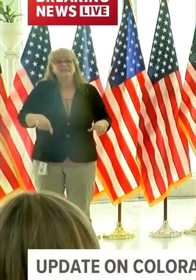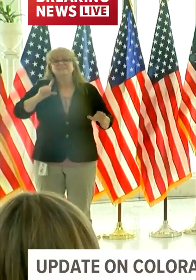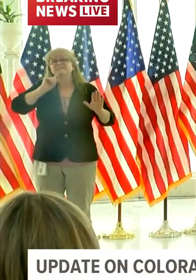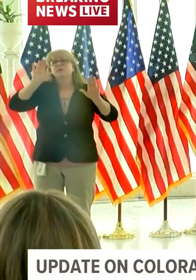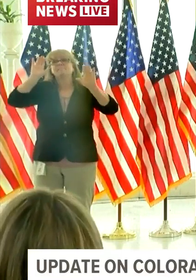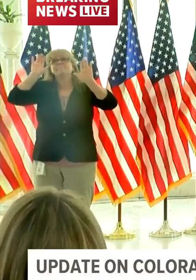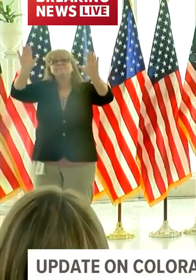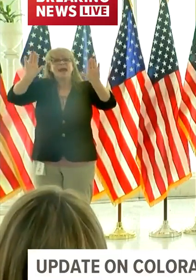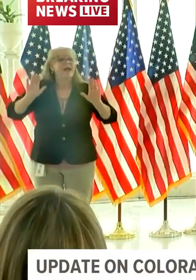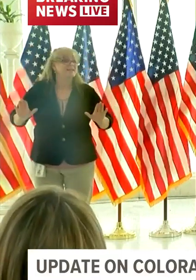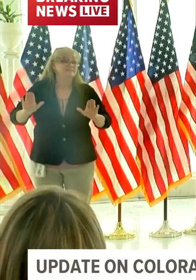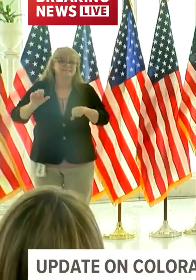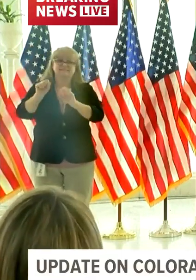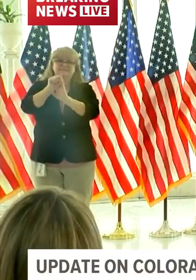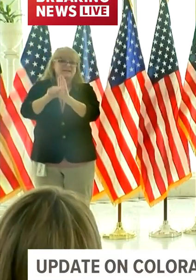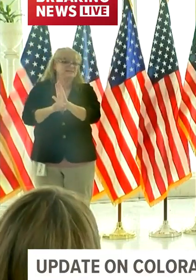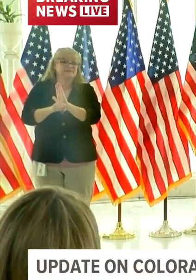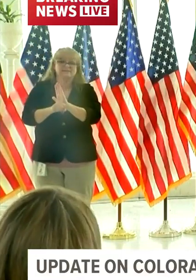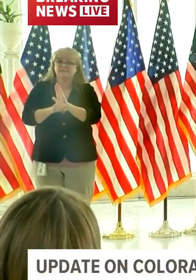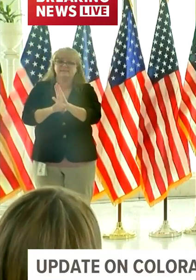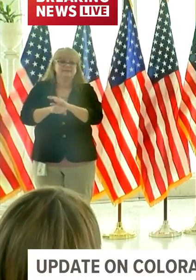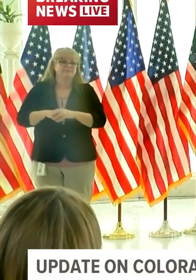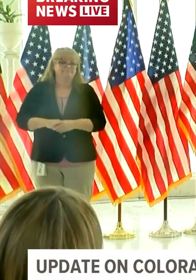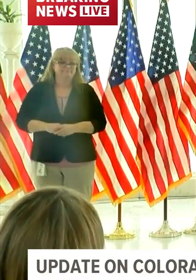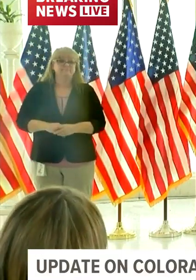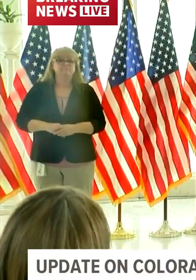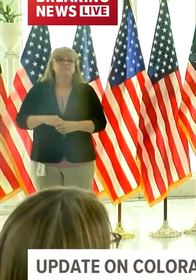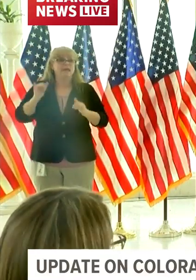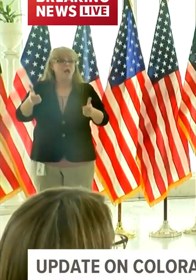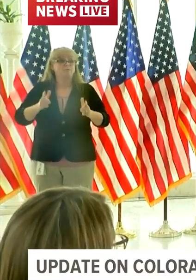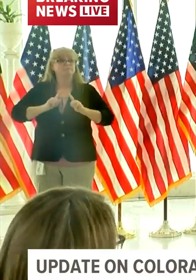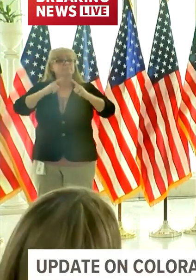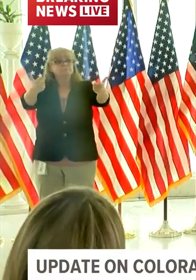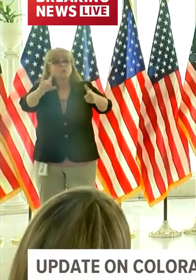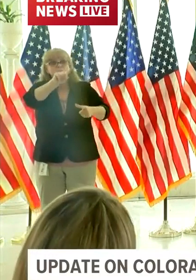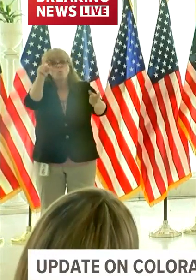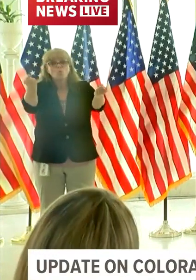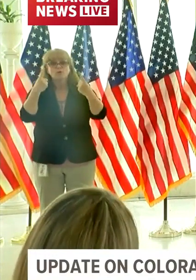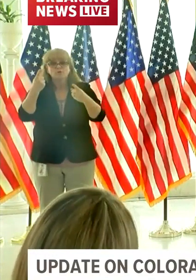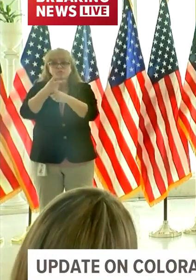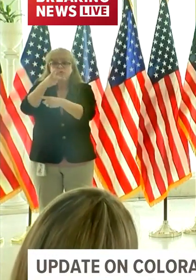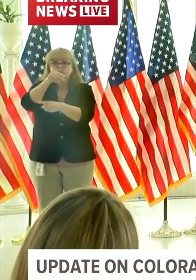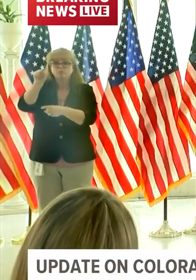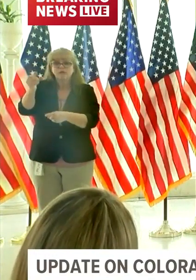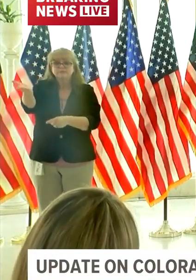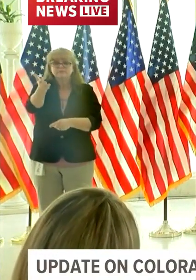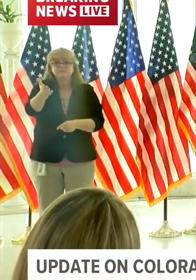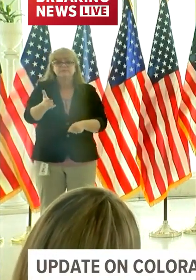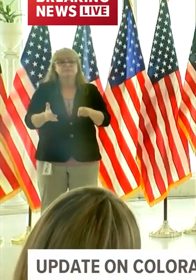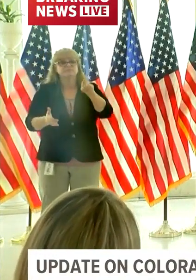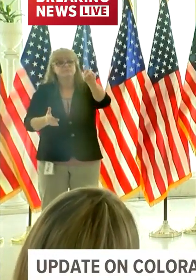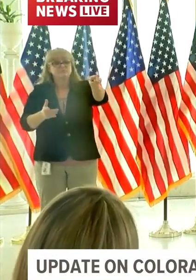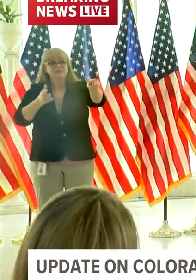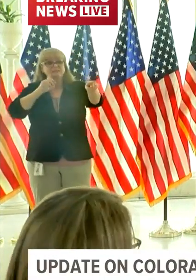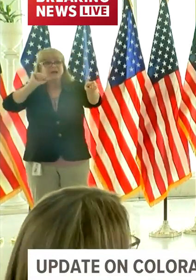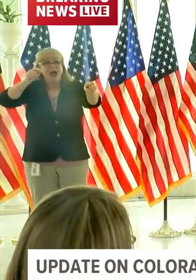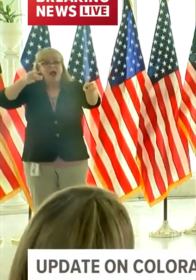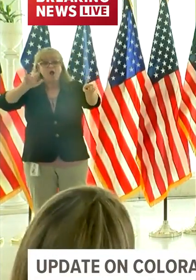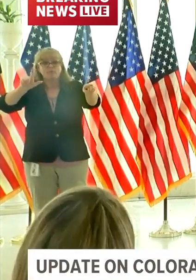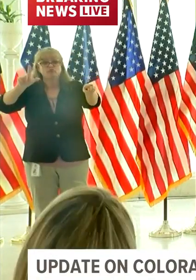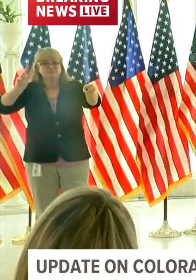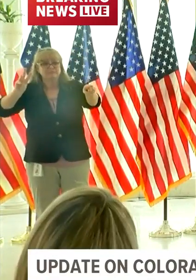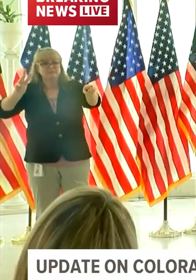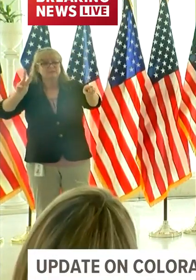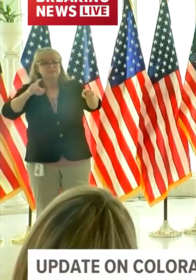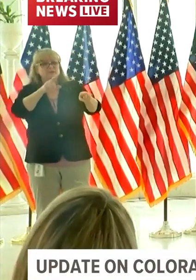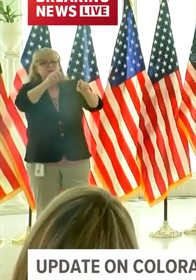questions. Stefan? The April 26th date is still in place. I'm just wondering, can you give an overview